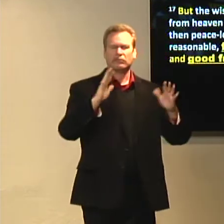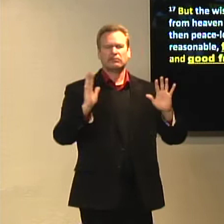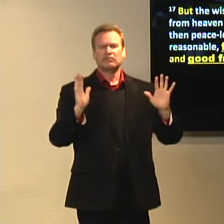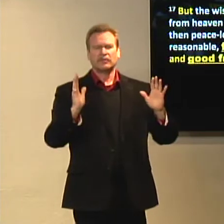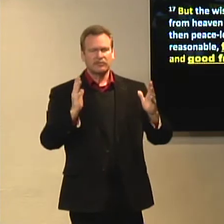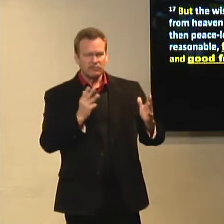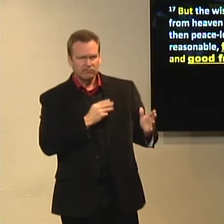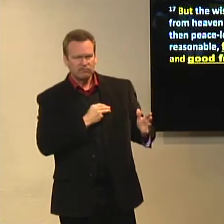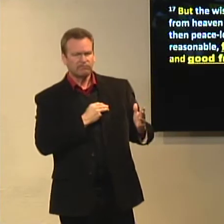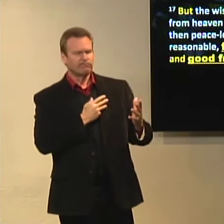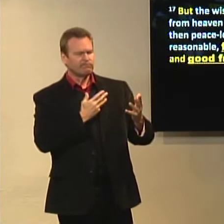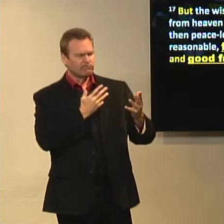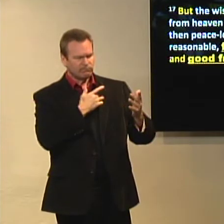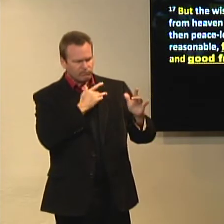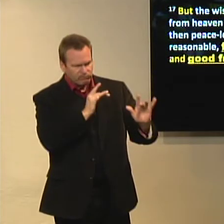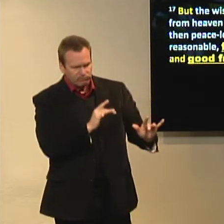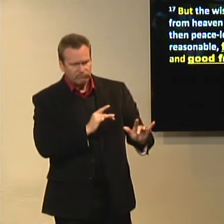to go after people, to